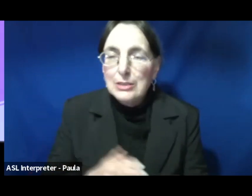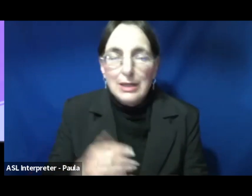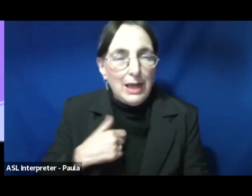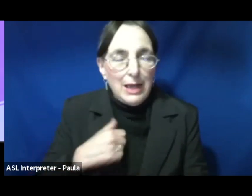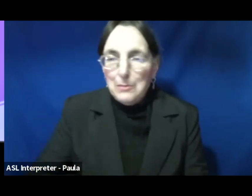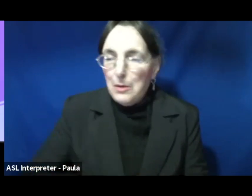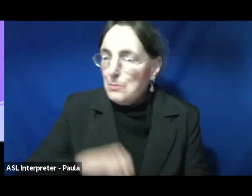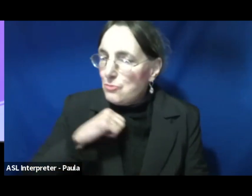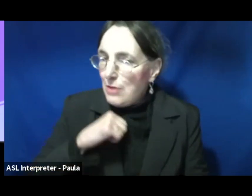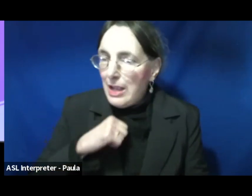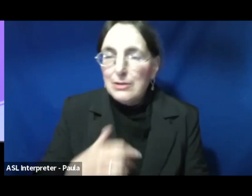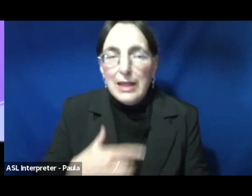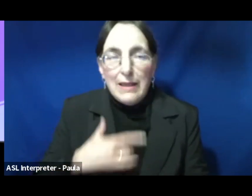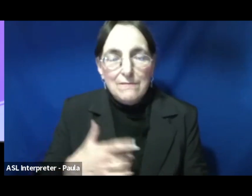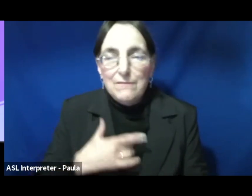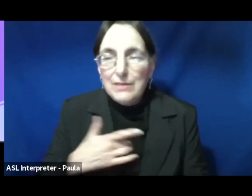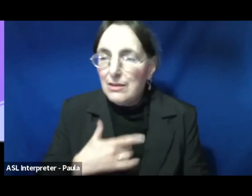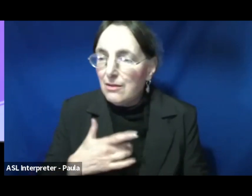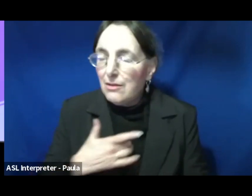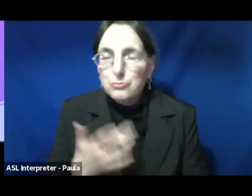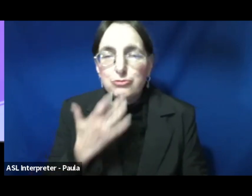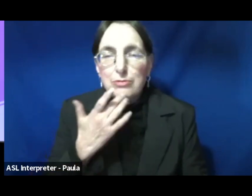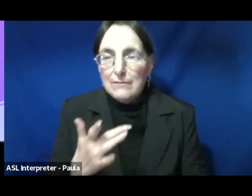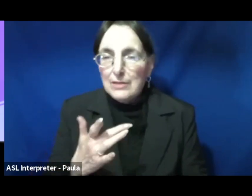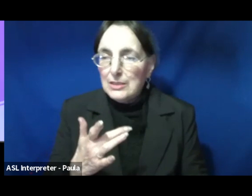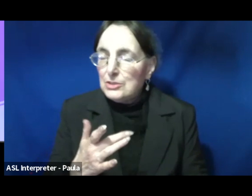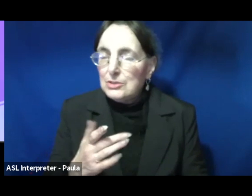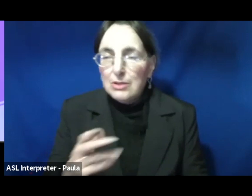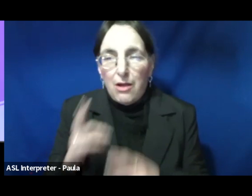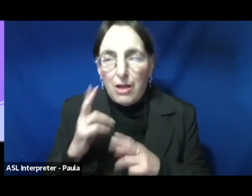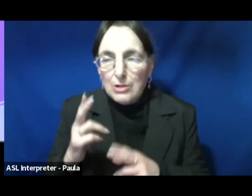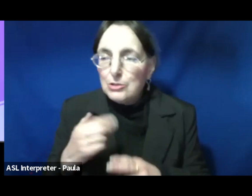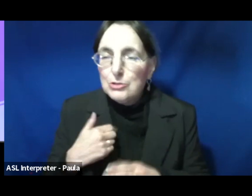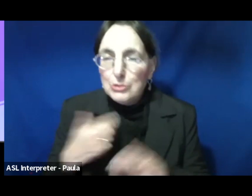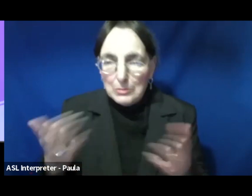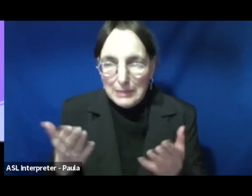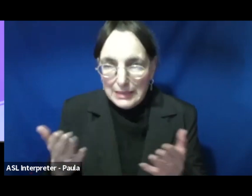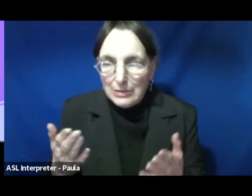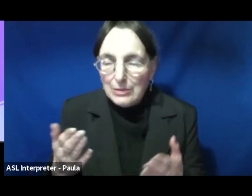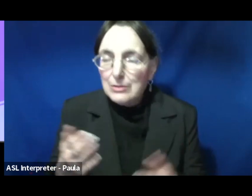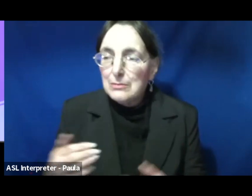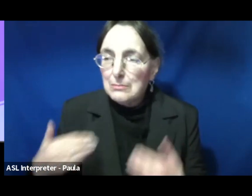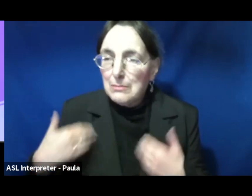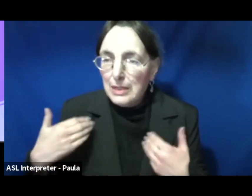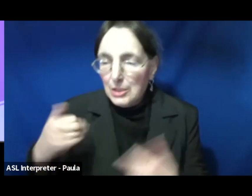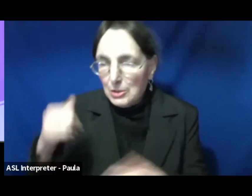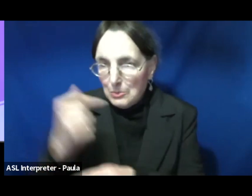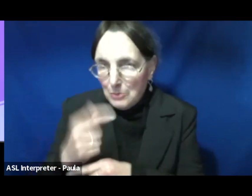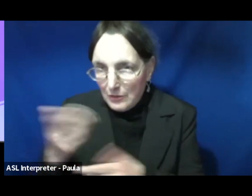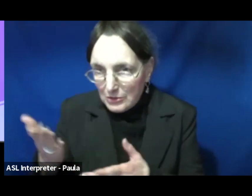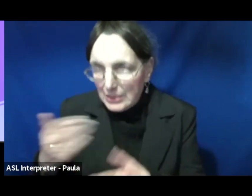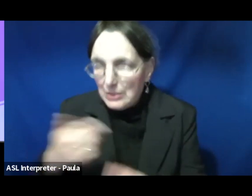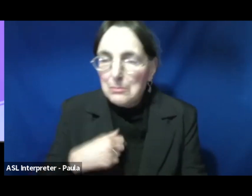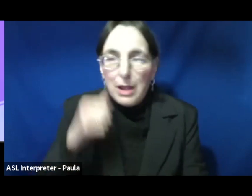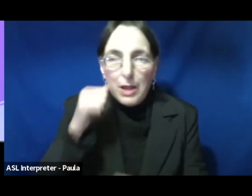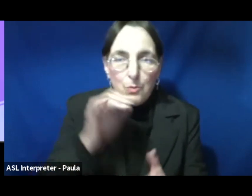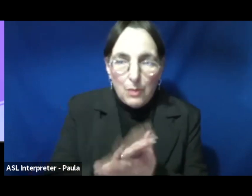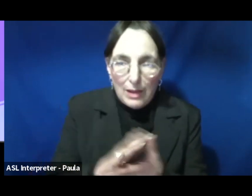proud and I'm privileged to be here. My younger brother Tamba is here, and my wife is here to see